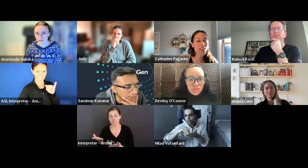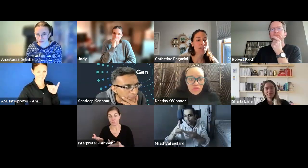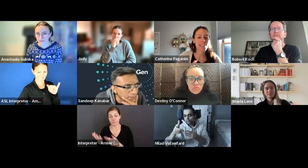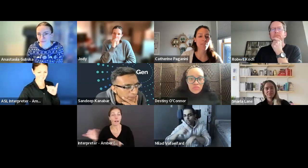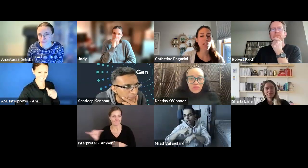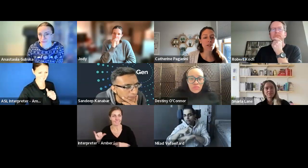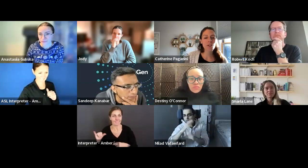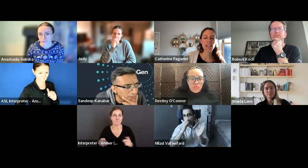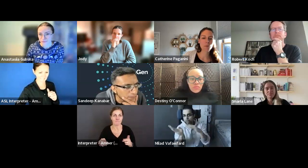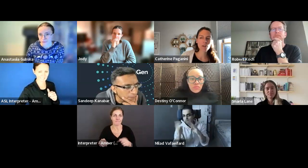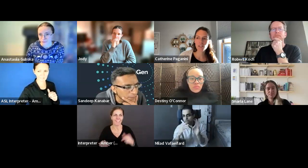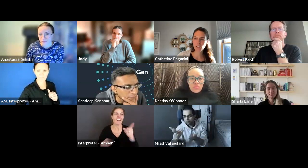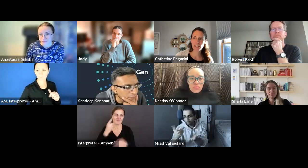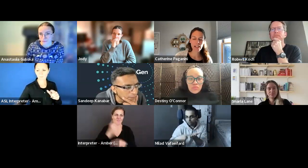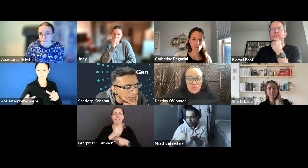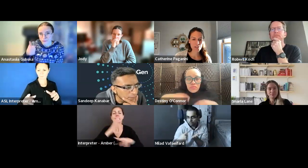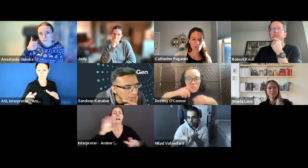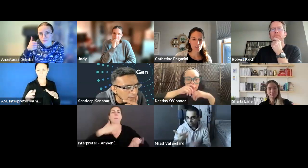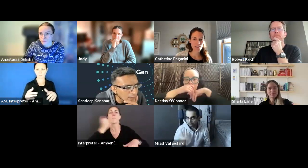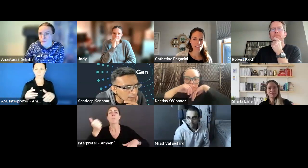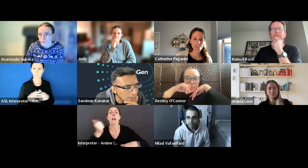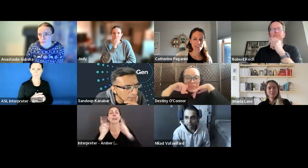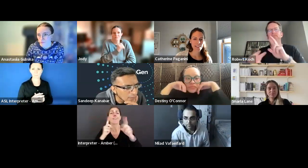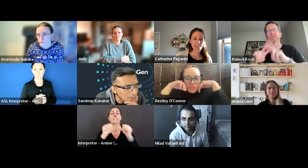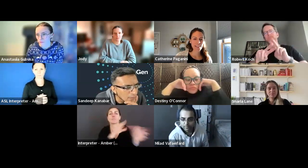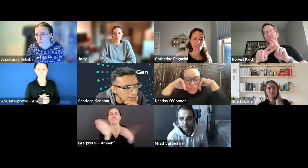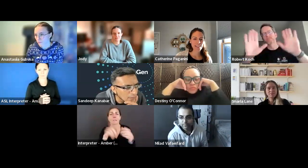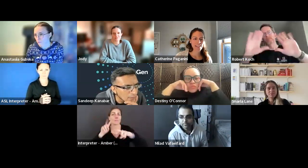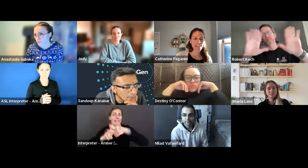Okay, we do it on Slack. We continue on Slack, the conversation.